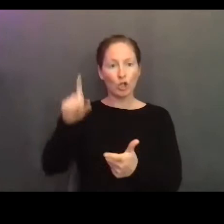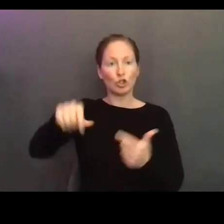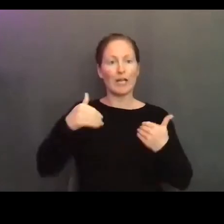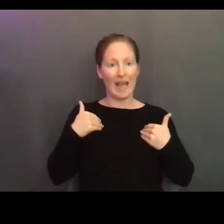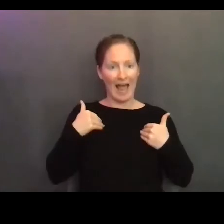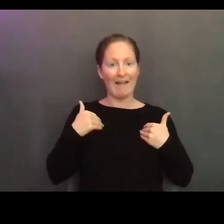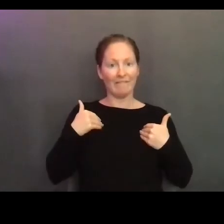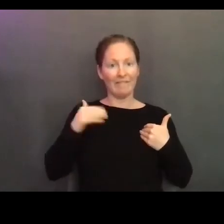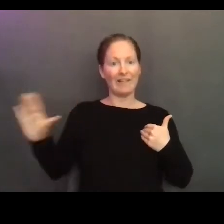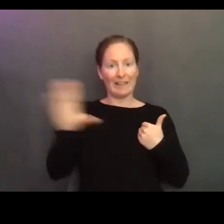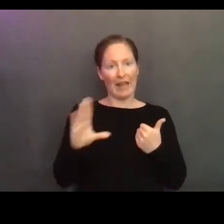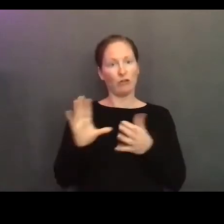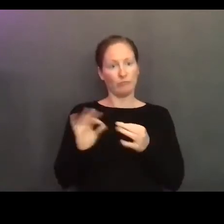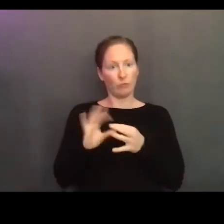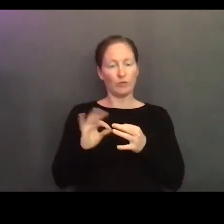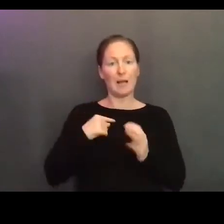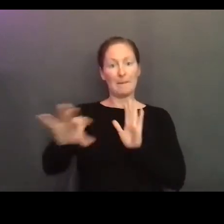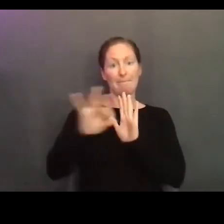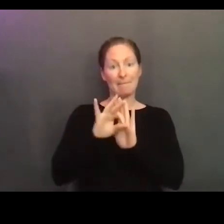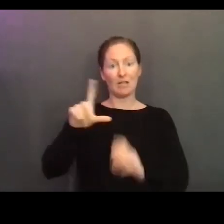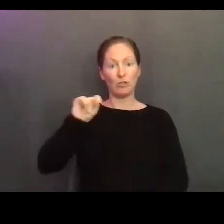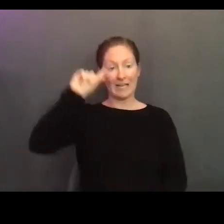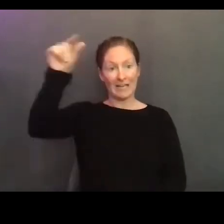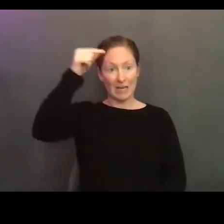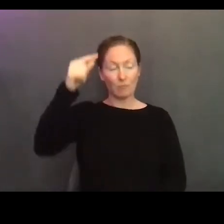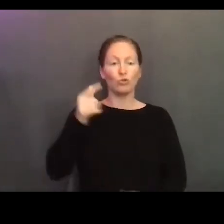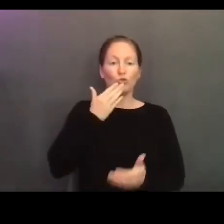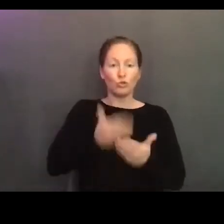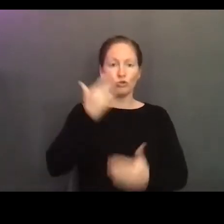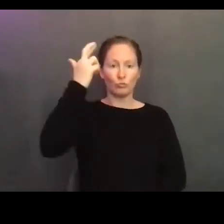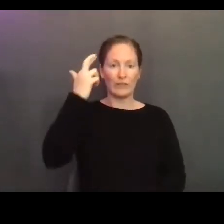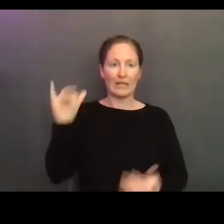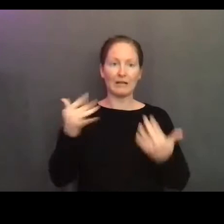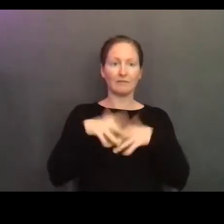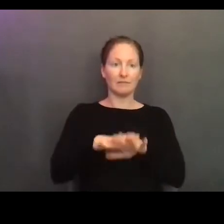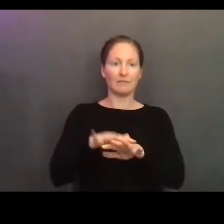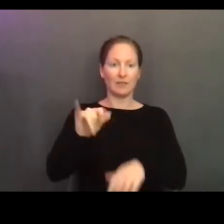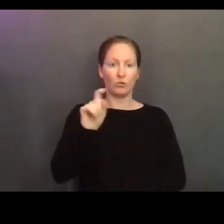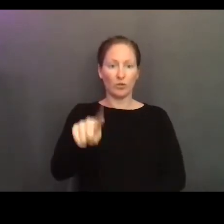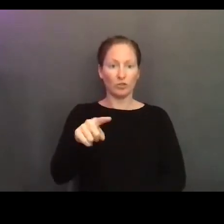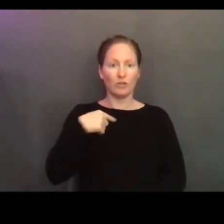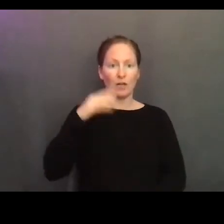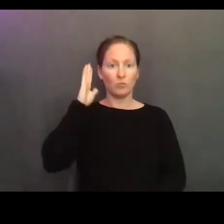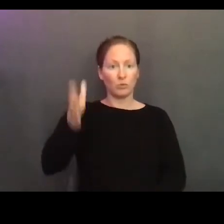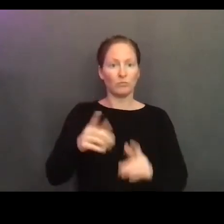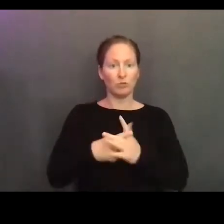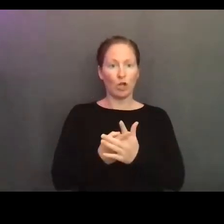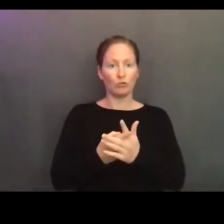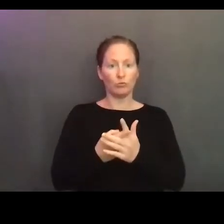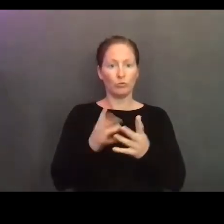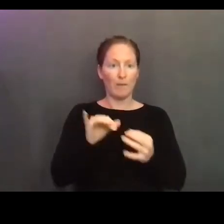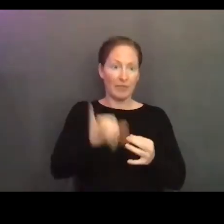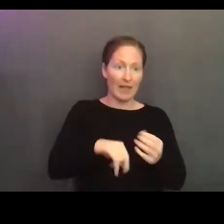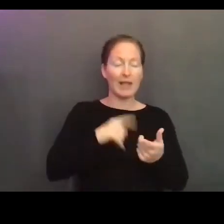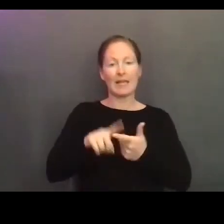of Lieutenant Governor for a very specific reason. And I think it dovetails nicely into the question. So if you don't mind, I'll kind of roll with that and then I'll get into the